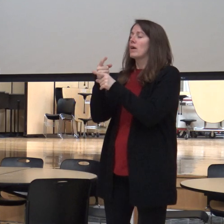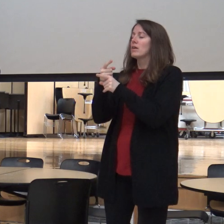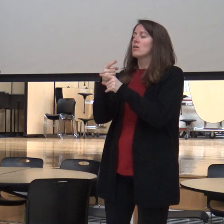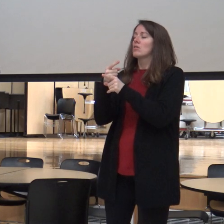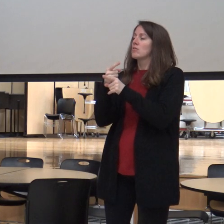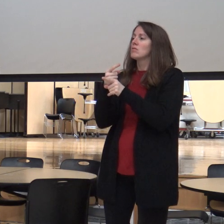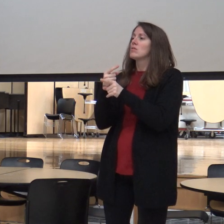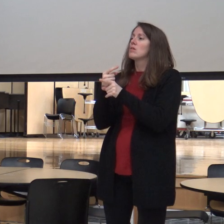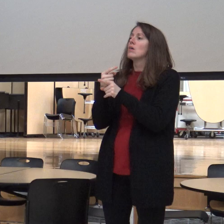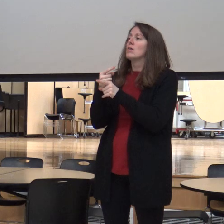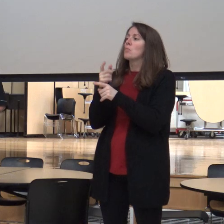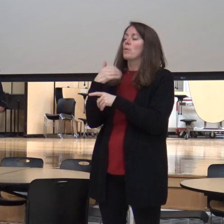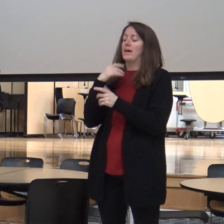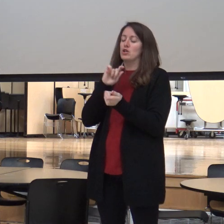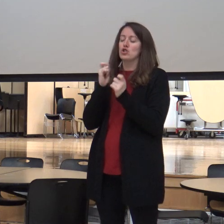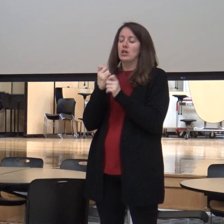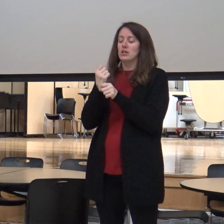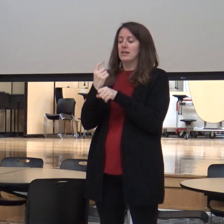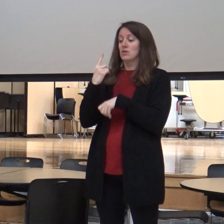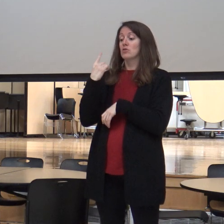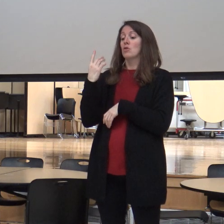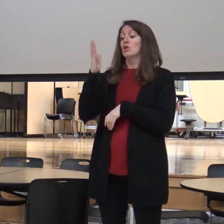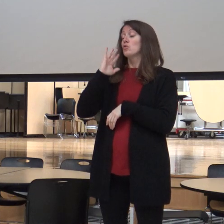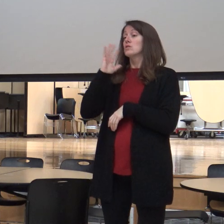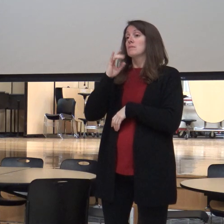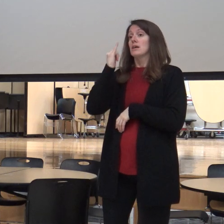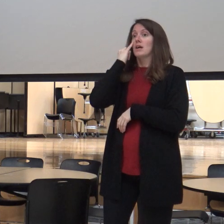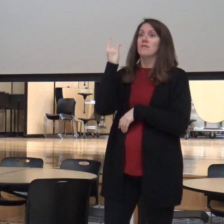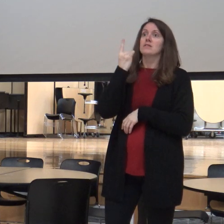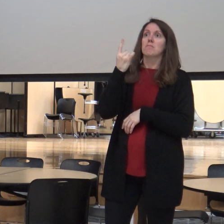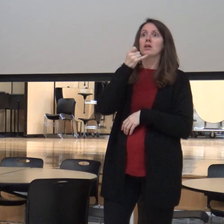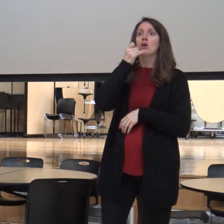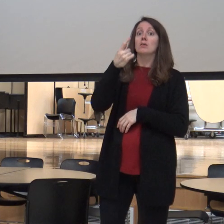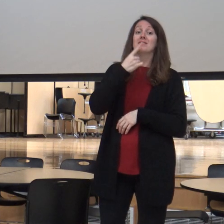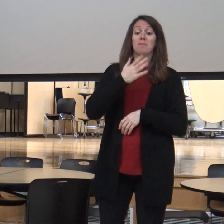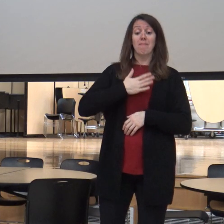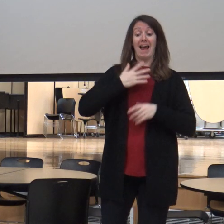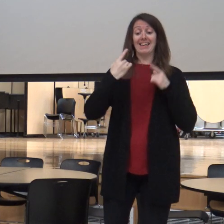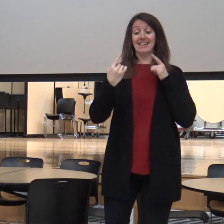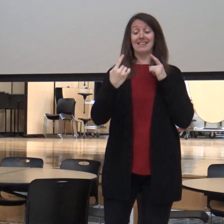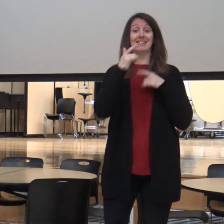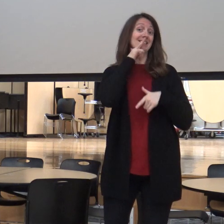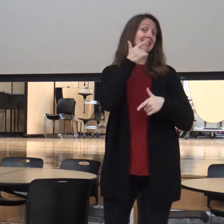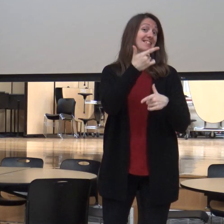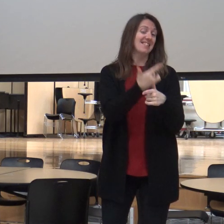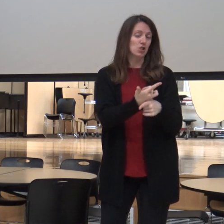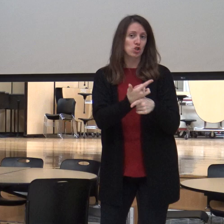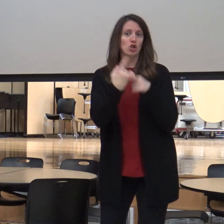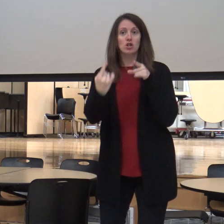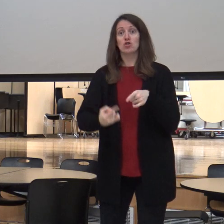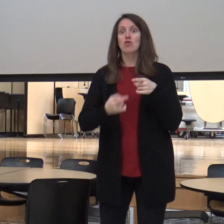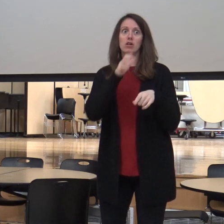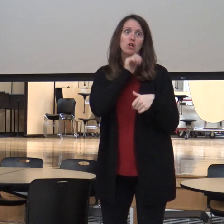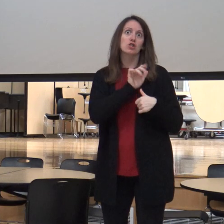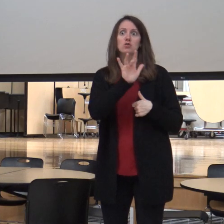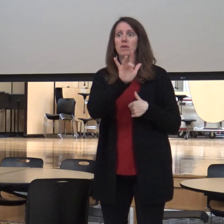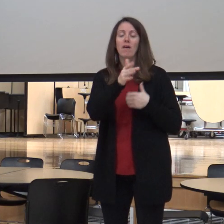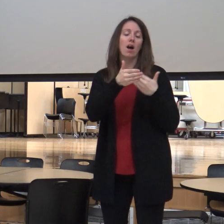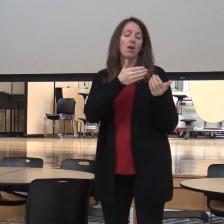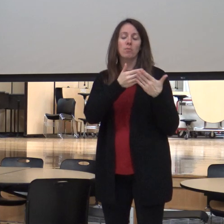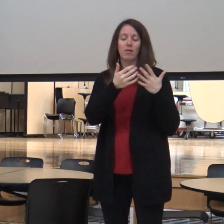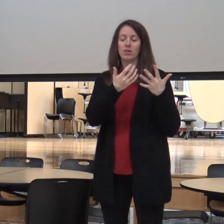year. So it used to be if somebody called up and said, my sister's really struggling, you know, she's 25 or